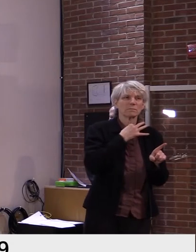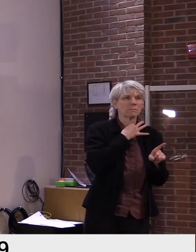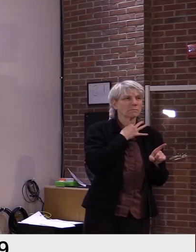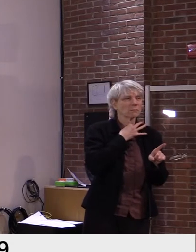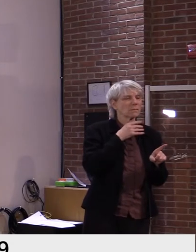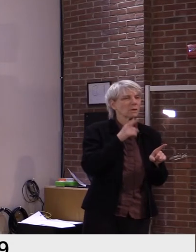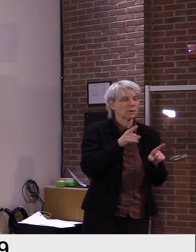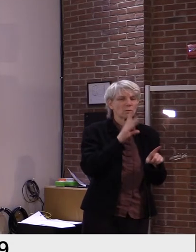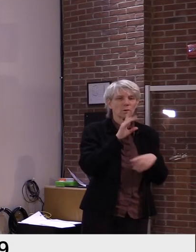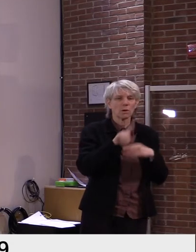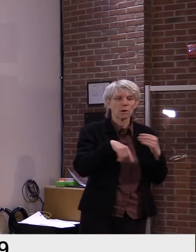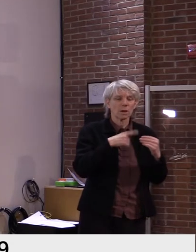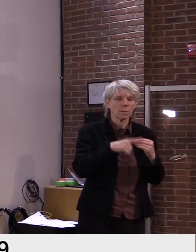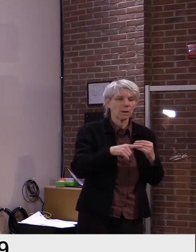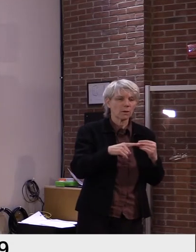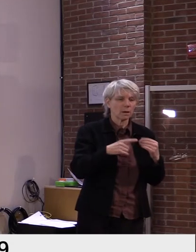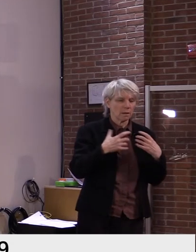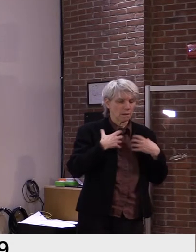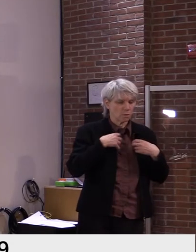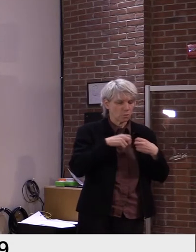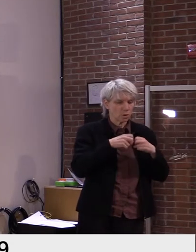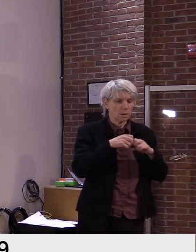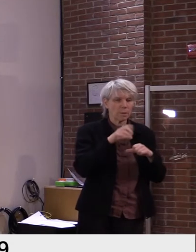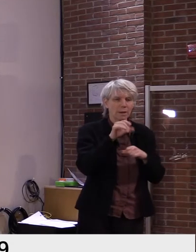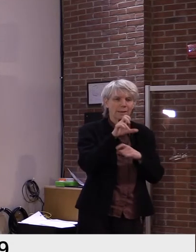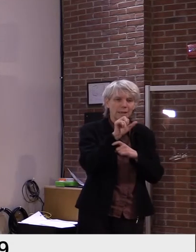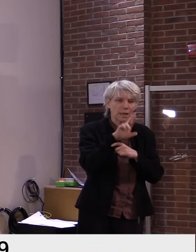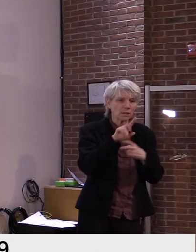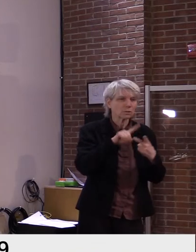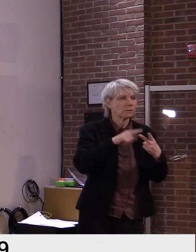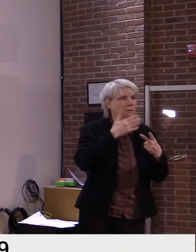health conditions, people can be more vulnerable when they're